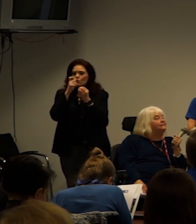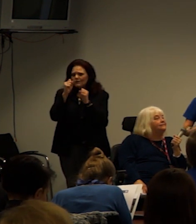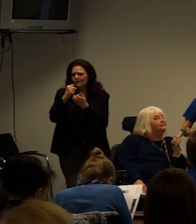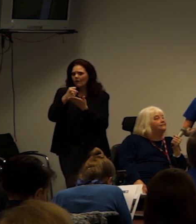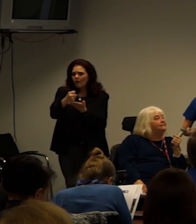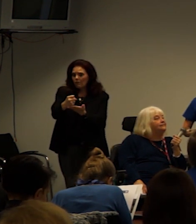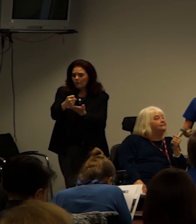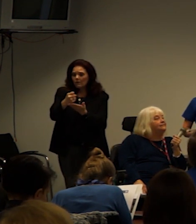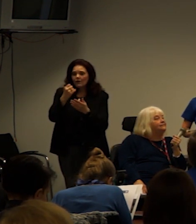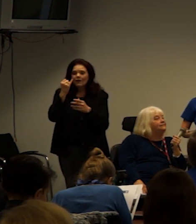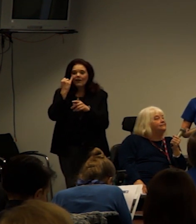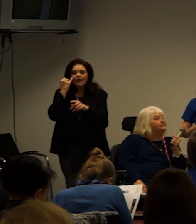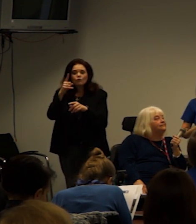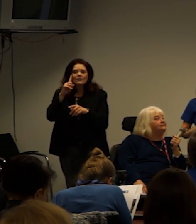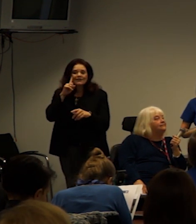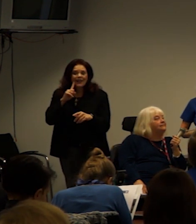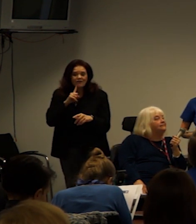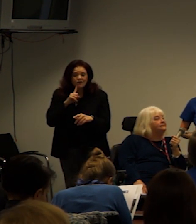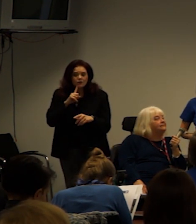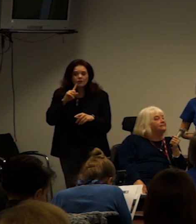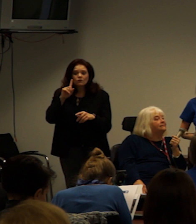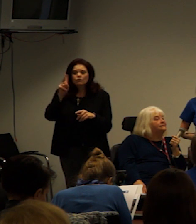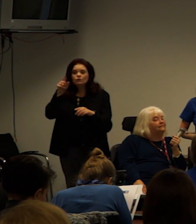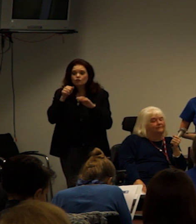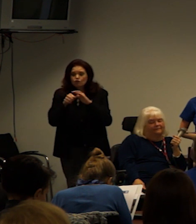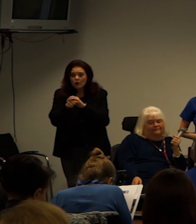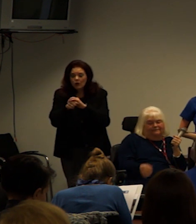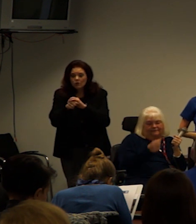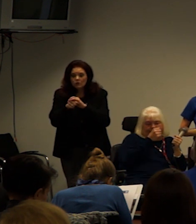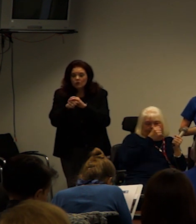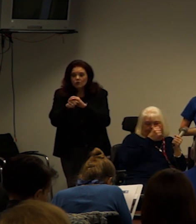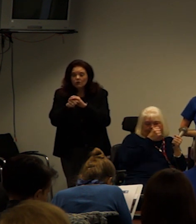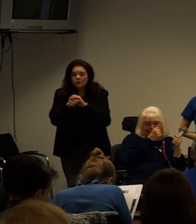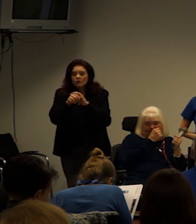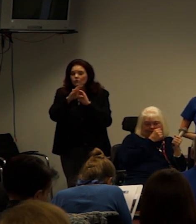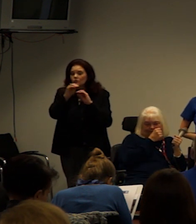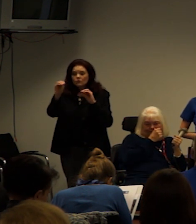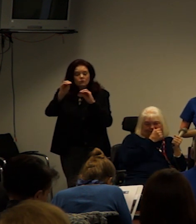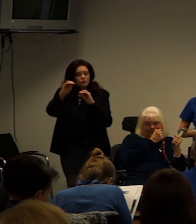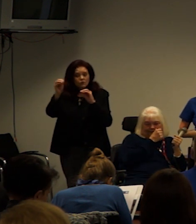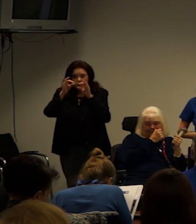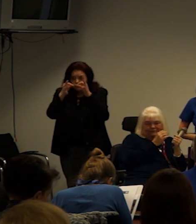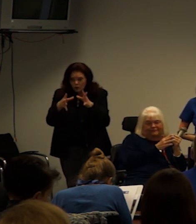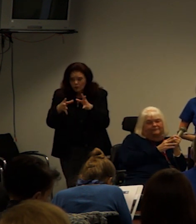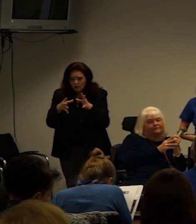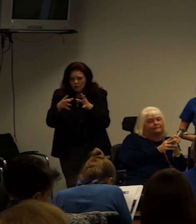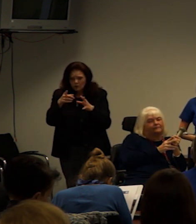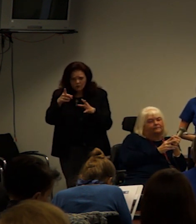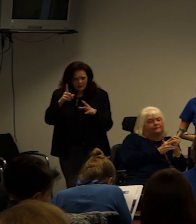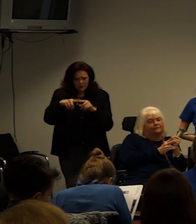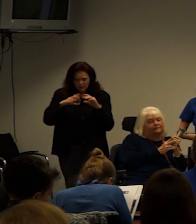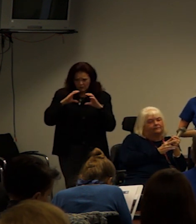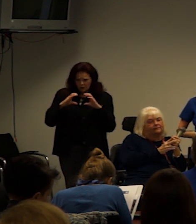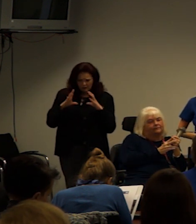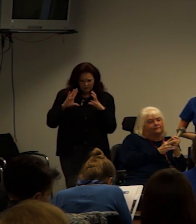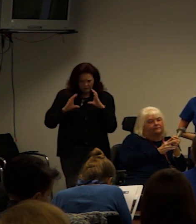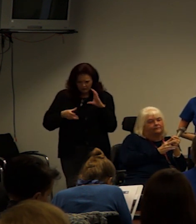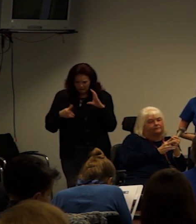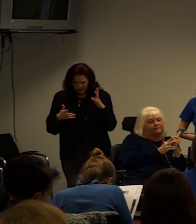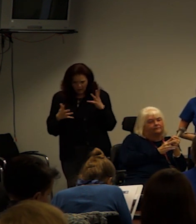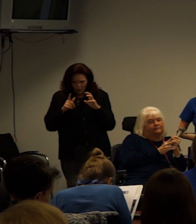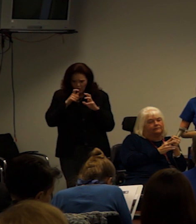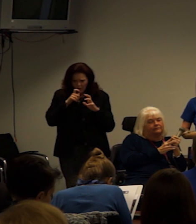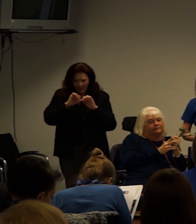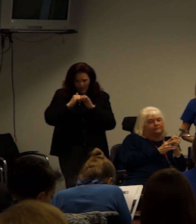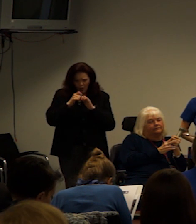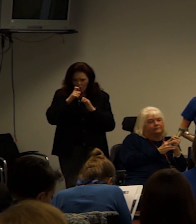If you are deaf and you go to a shelter and there's not an interpreter and you're unable to communicate, who can you